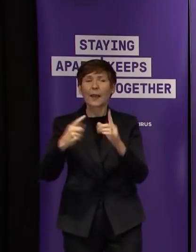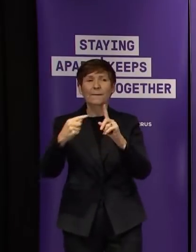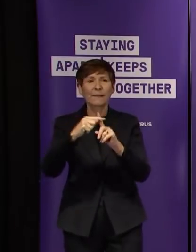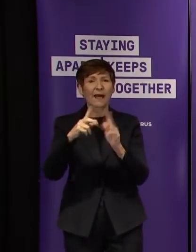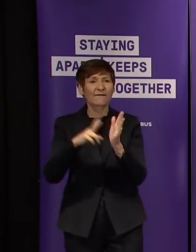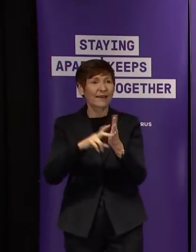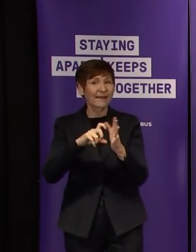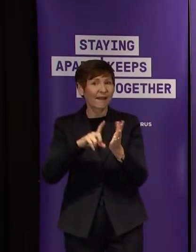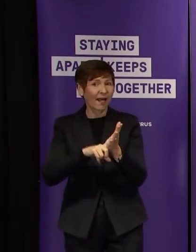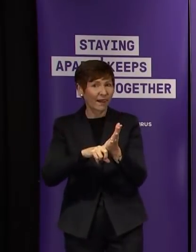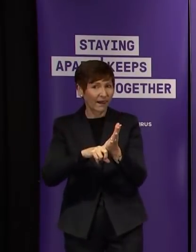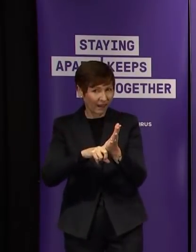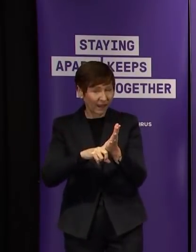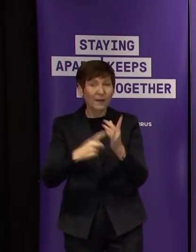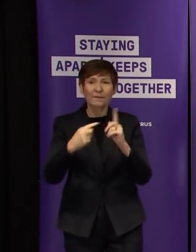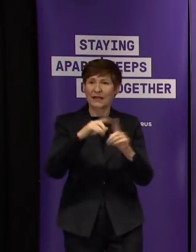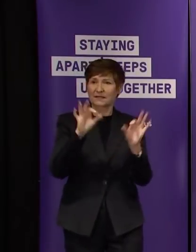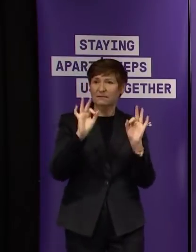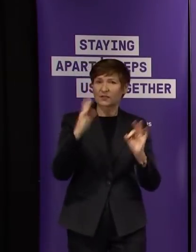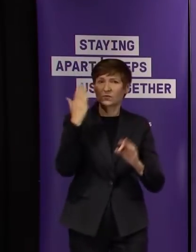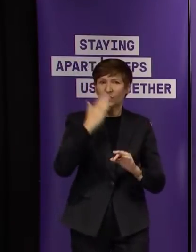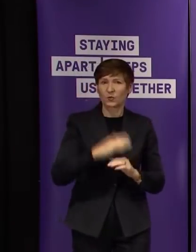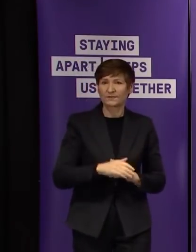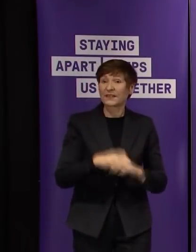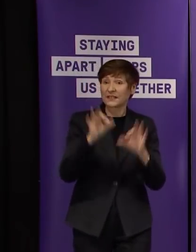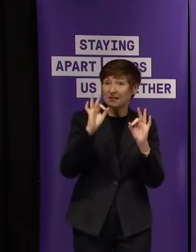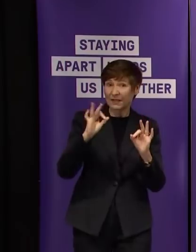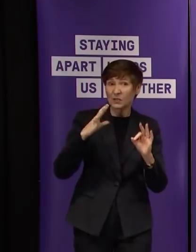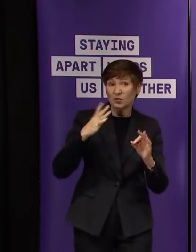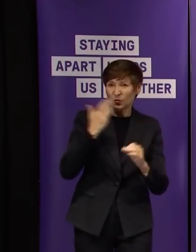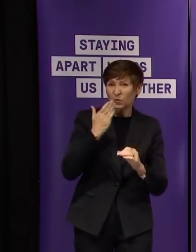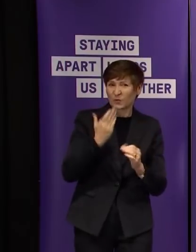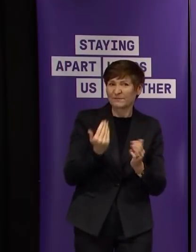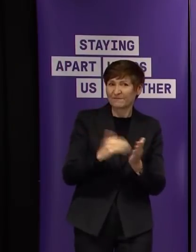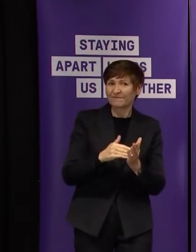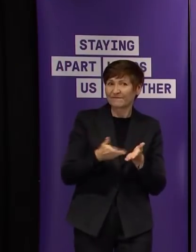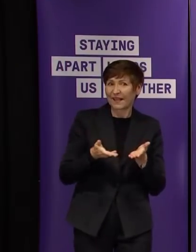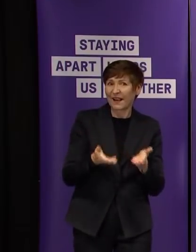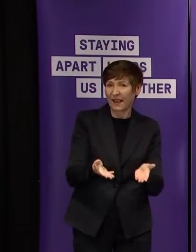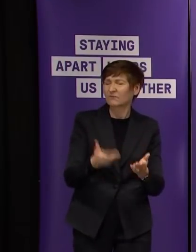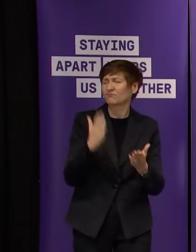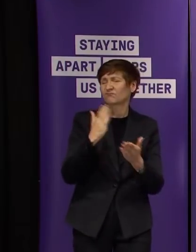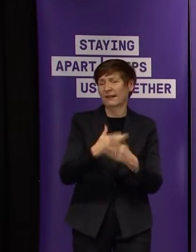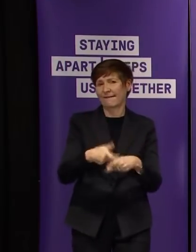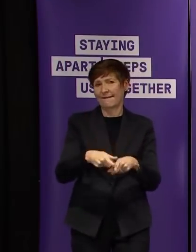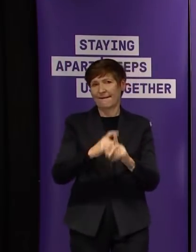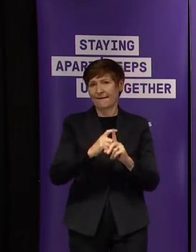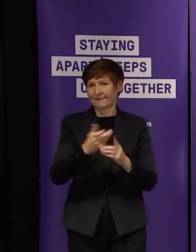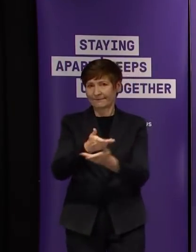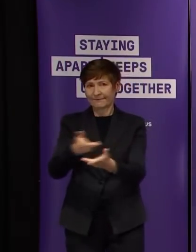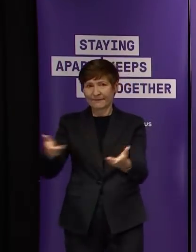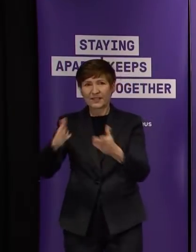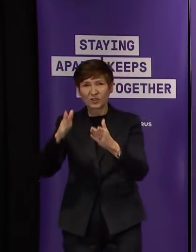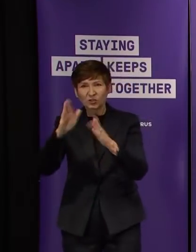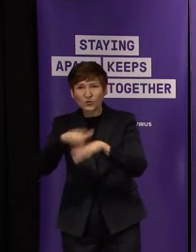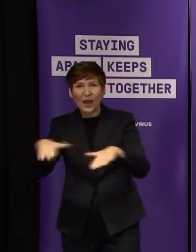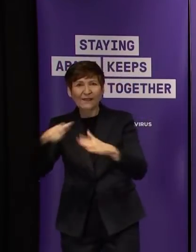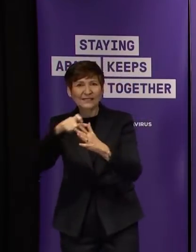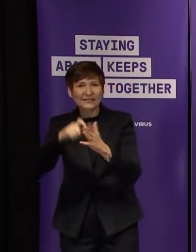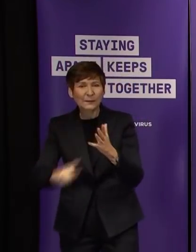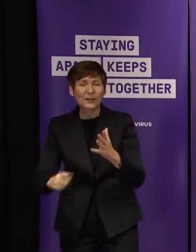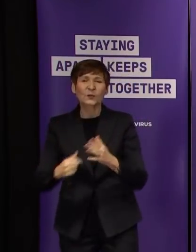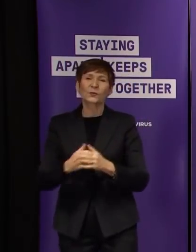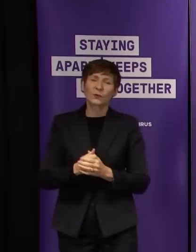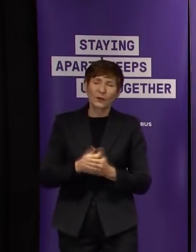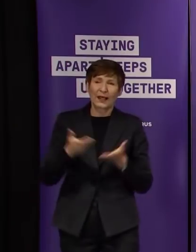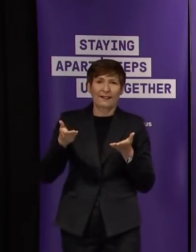and specialist schools in recognition that it is very, very challenging for flexible and remote learning for kids that have got special needs. That's what we know and